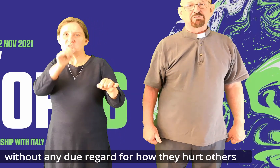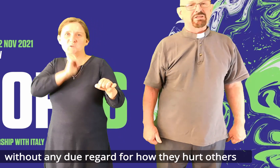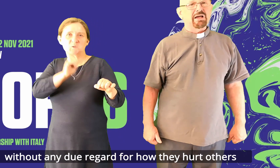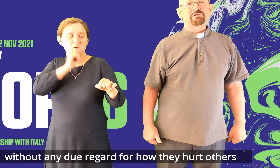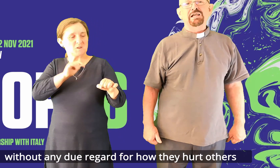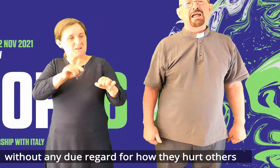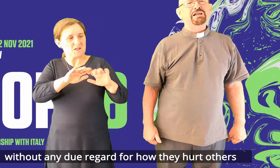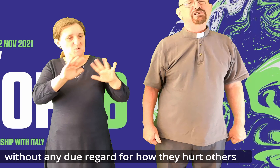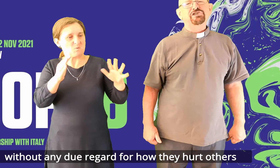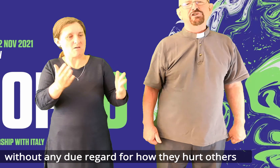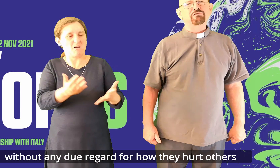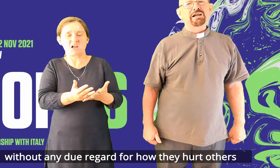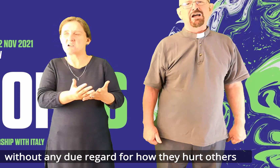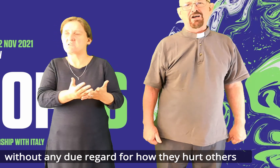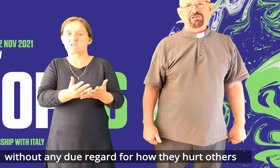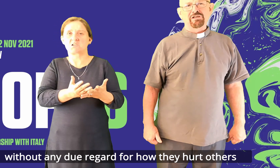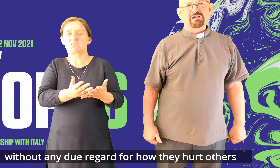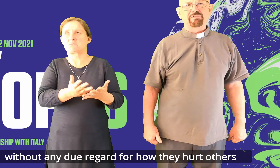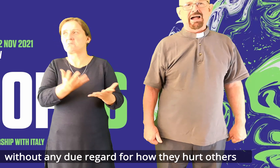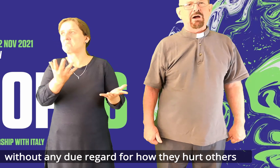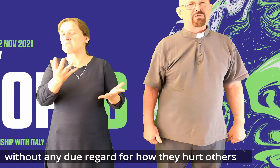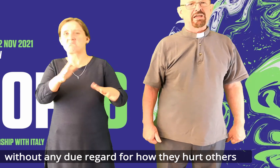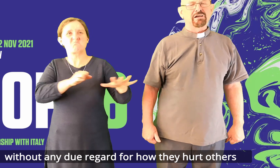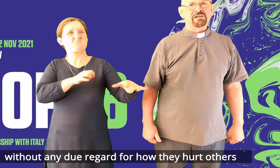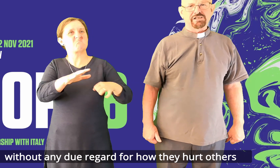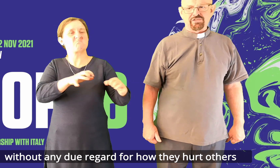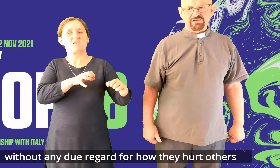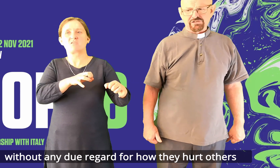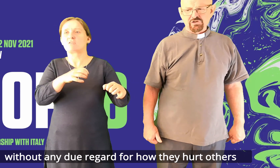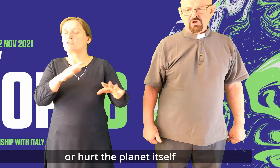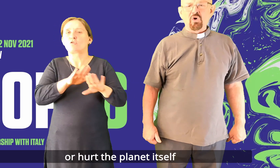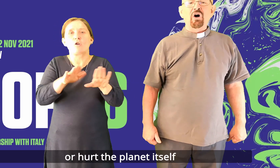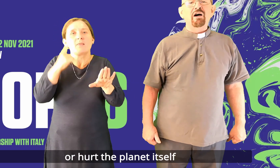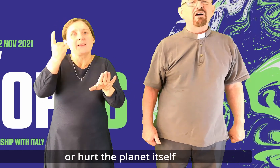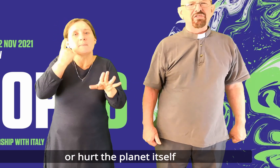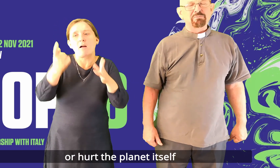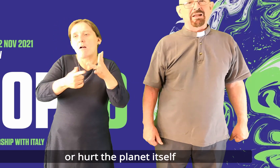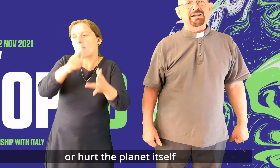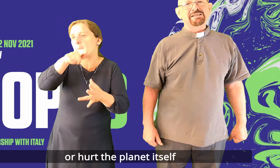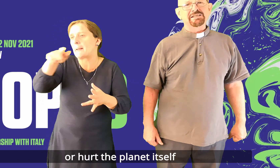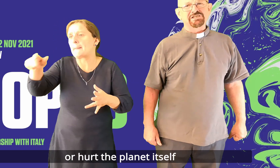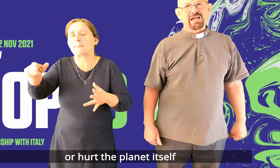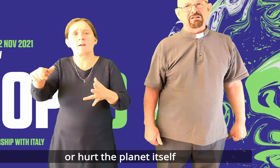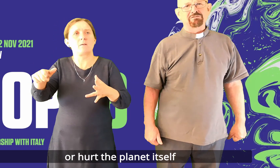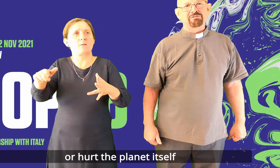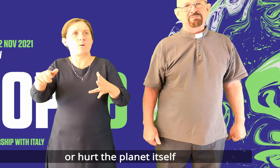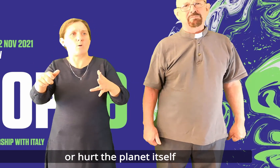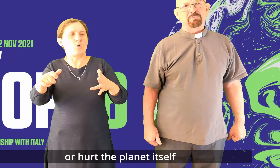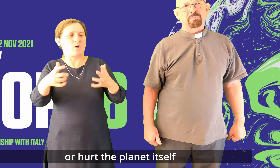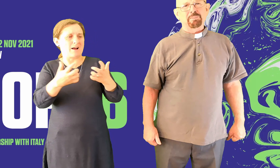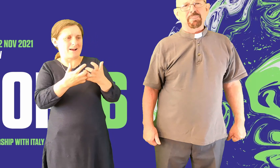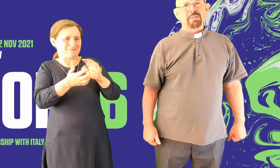without any due regard for how they hurt others or hurt the planet itself.